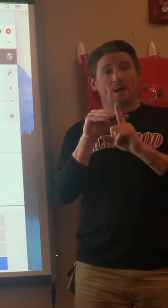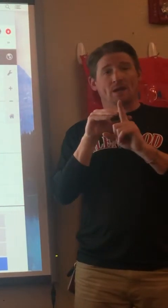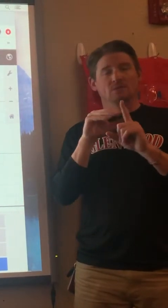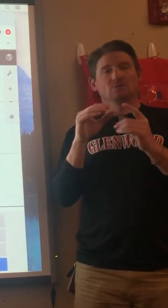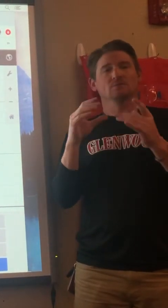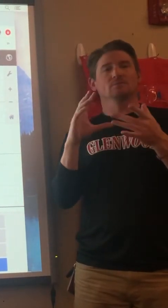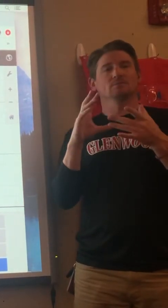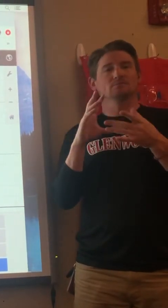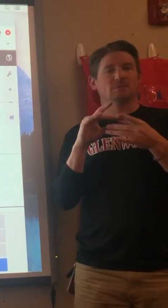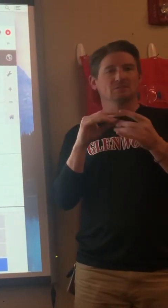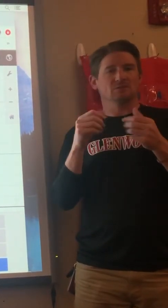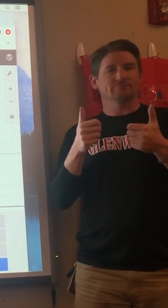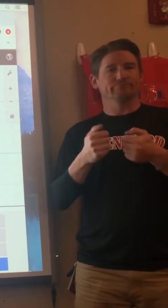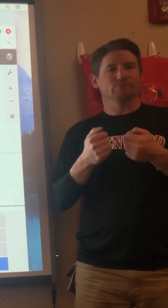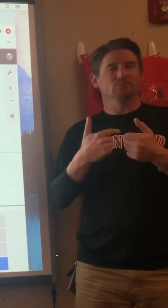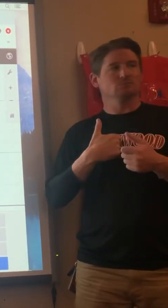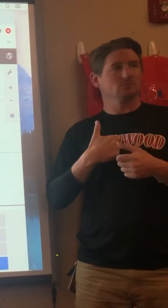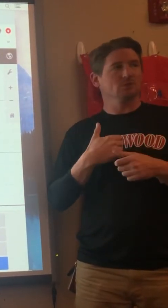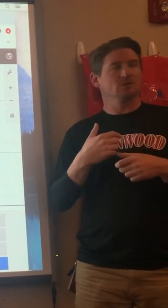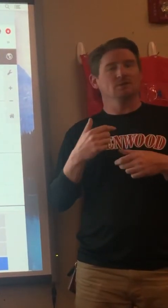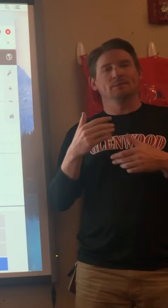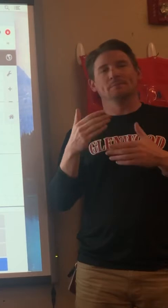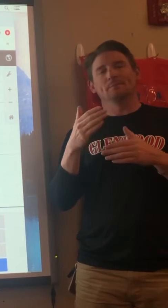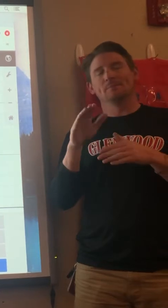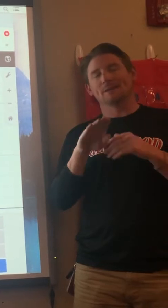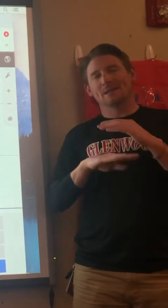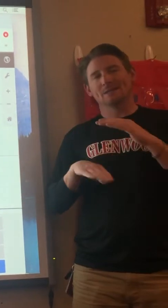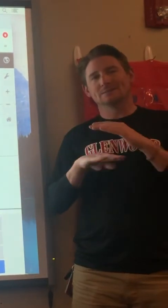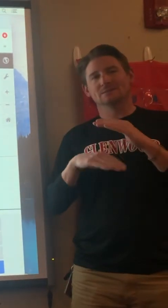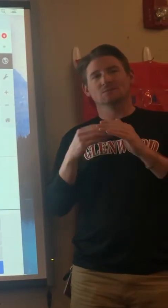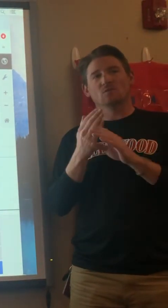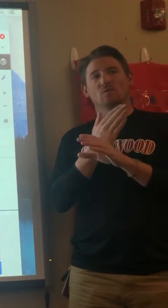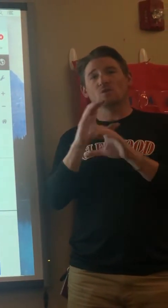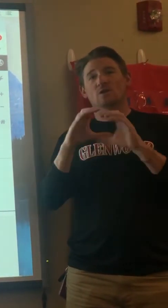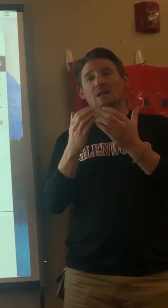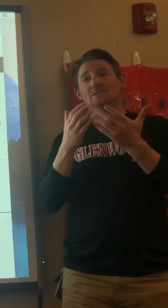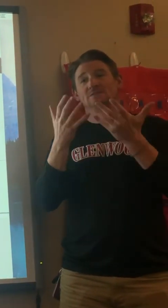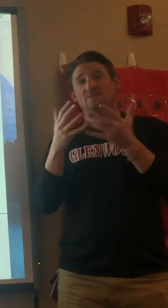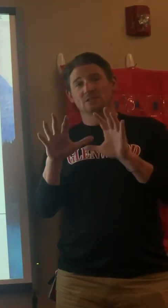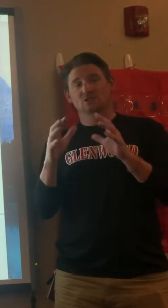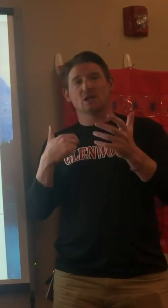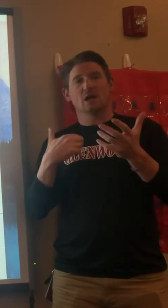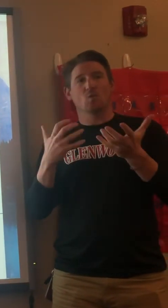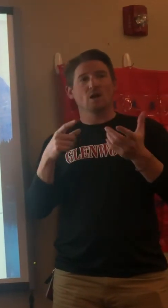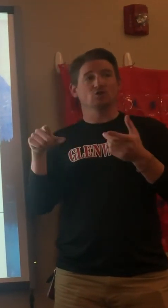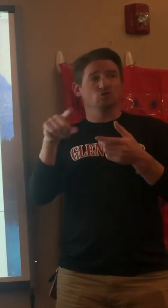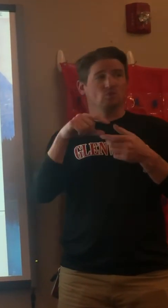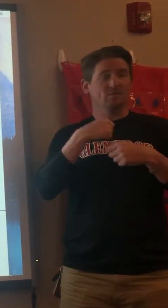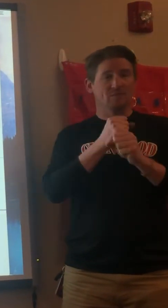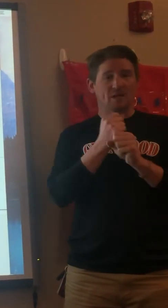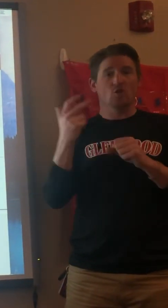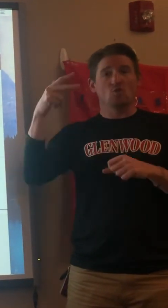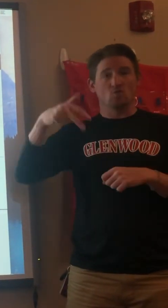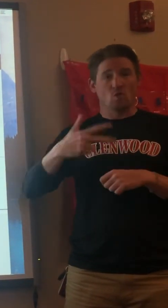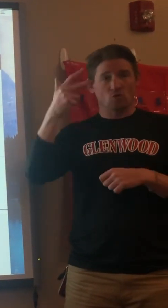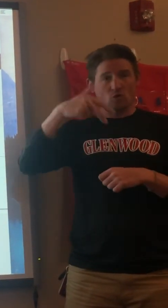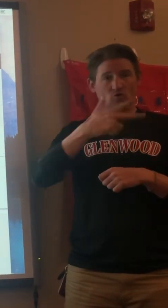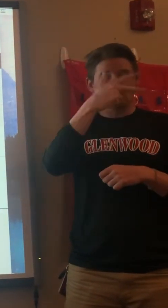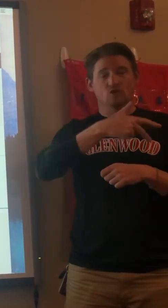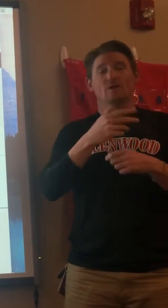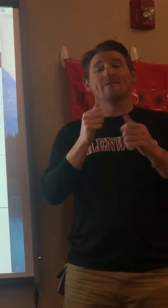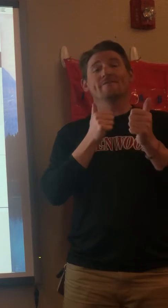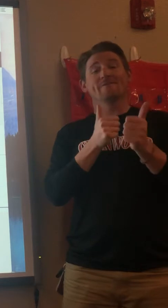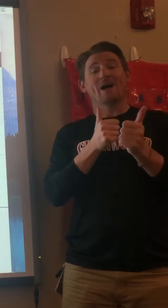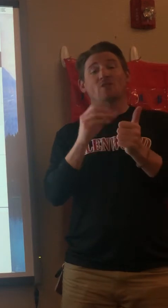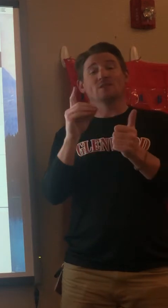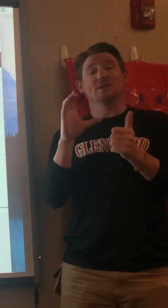email if you have questions. Basically, by the end of class, I would love for you to have created a roller coaster following the document